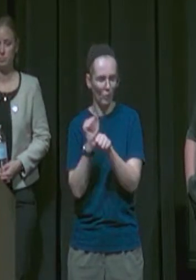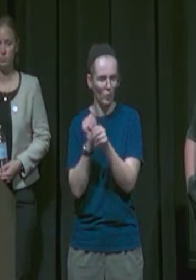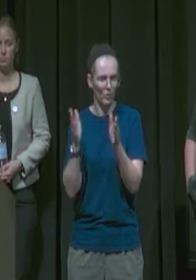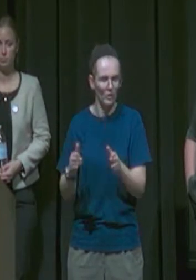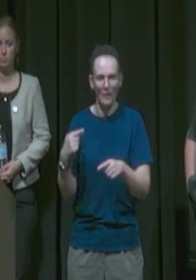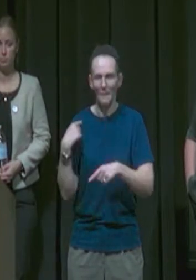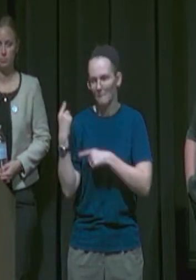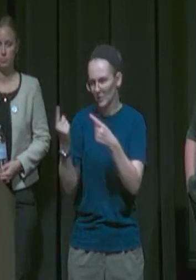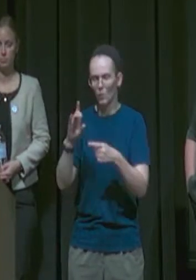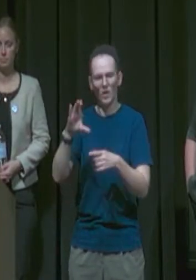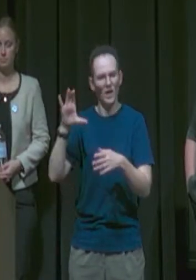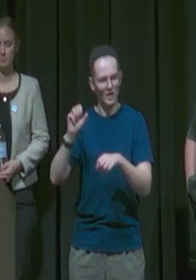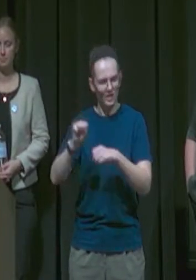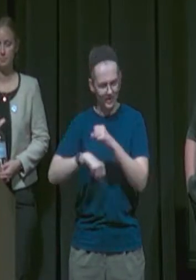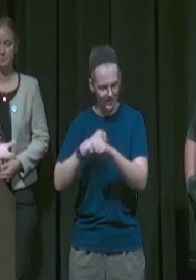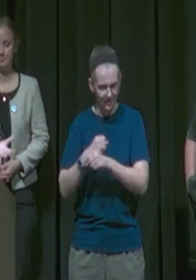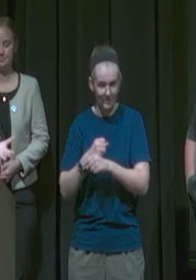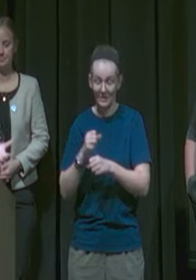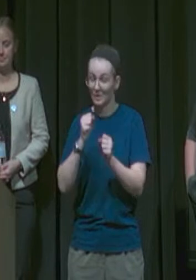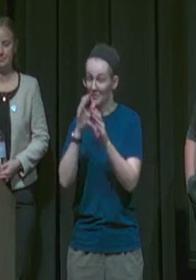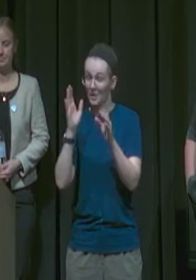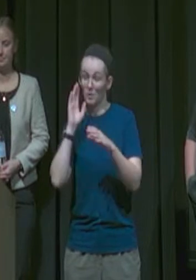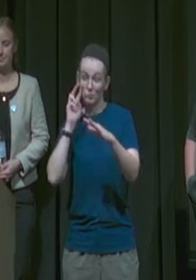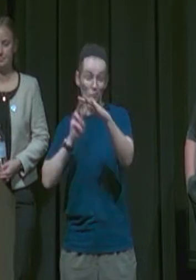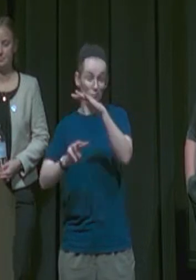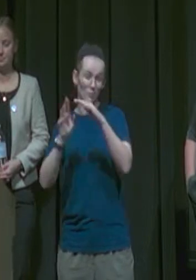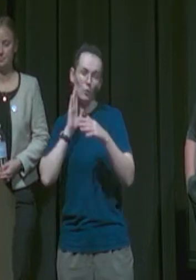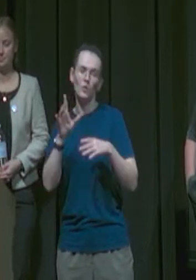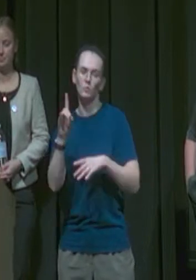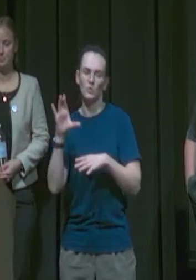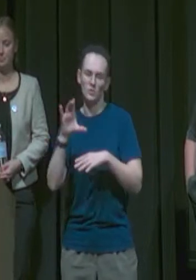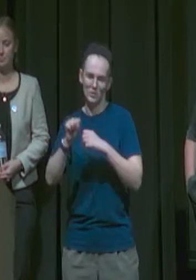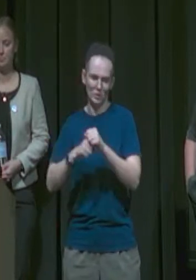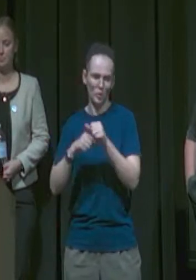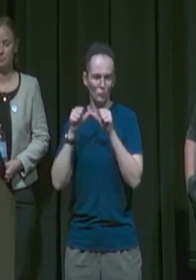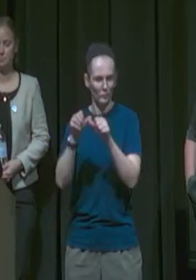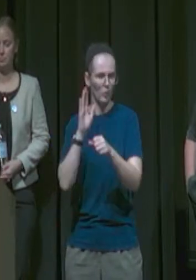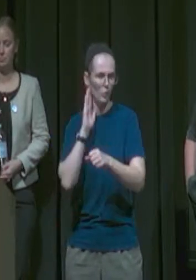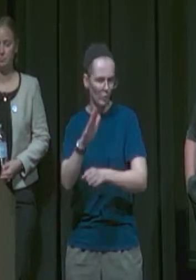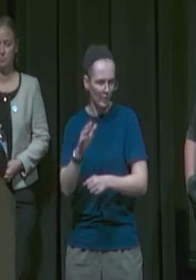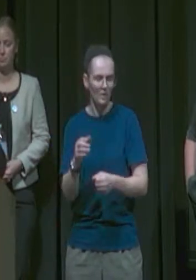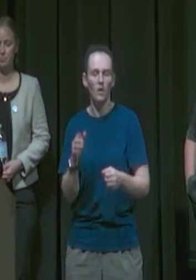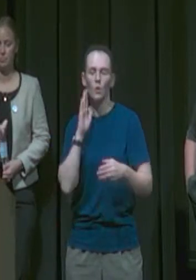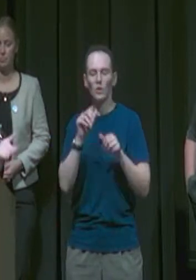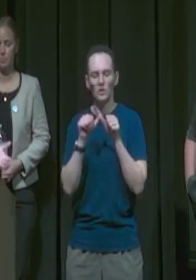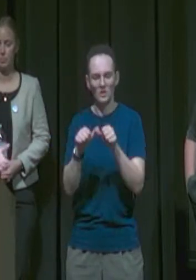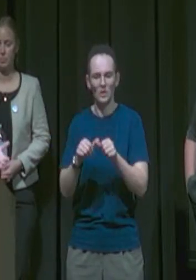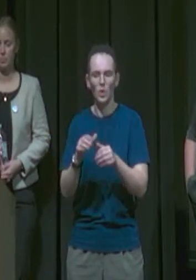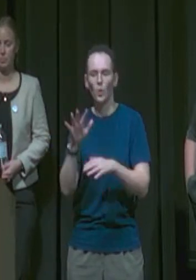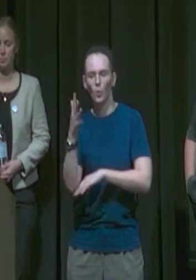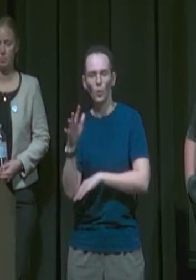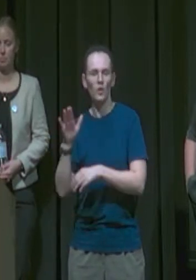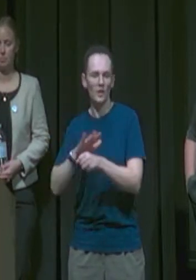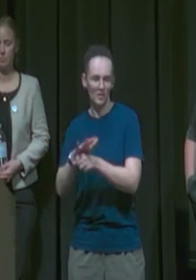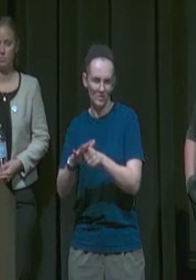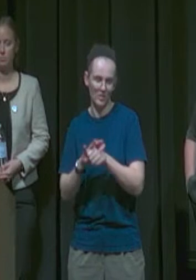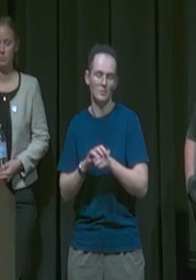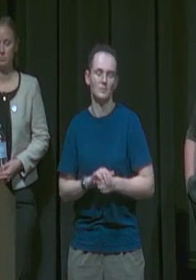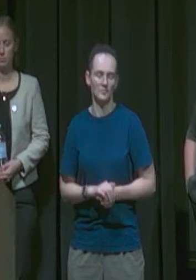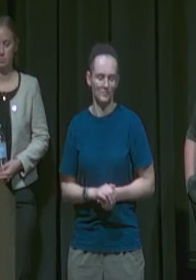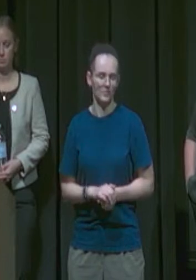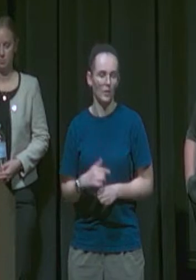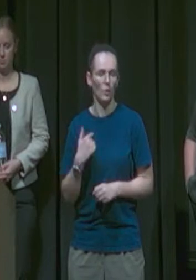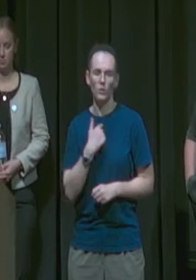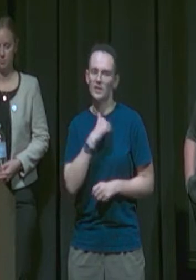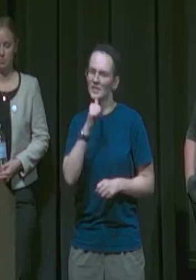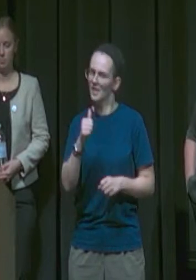100 years, and we imagine we'll be around the next 100. So, it's going to be maintained as a wooded area. We're